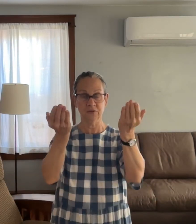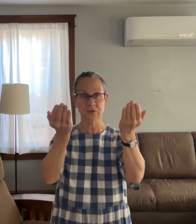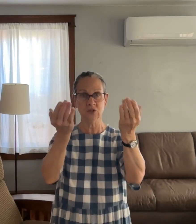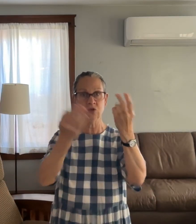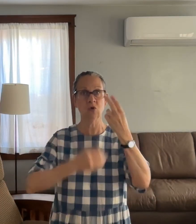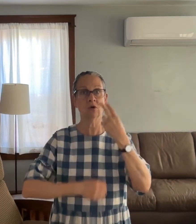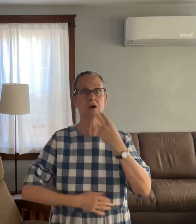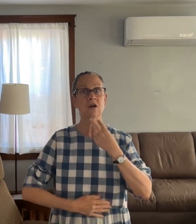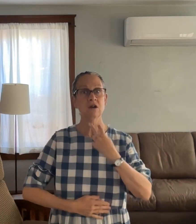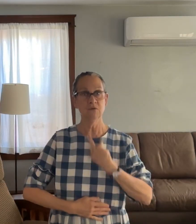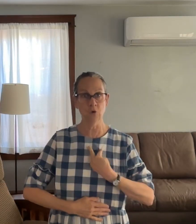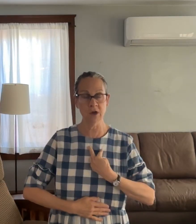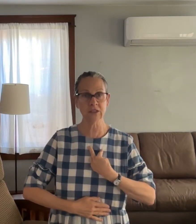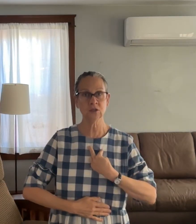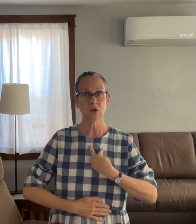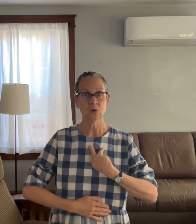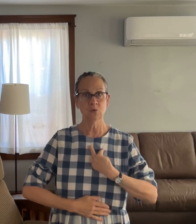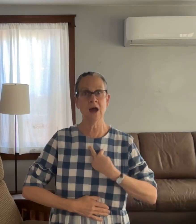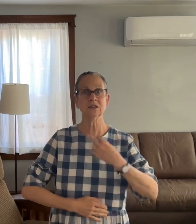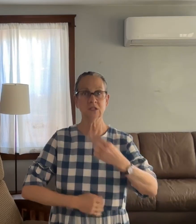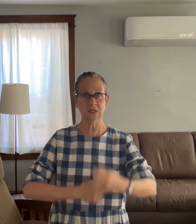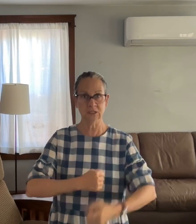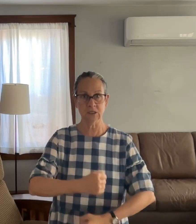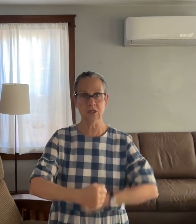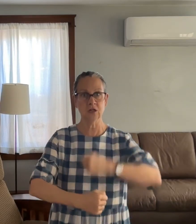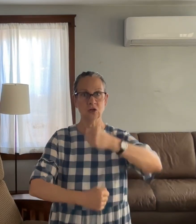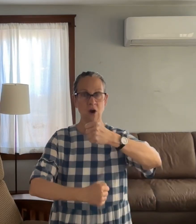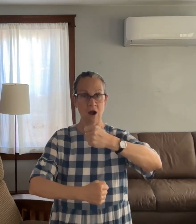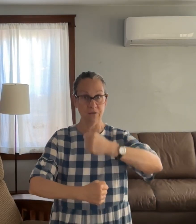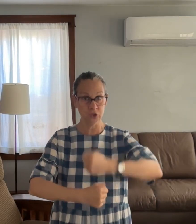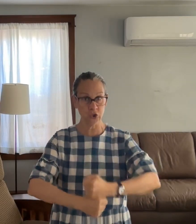lift your voice. Rest, it's the year of